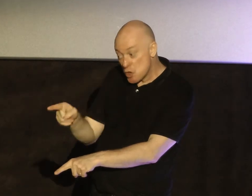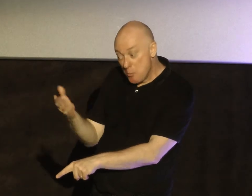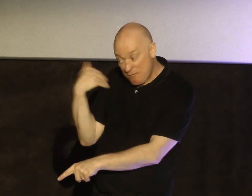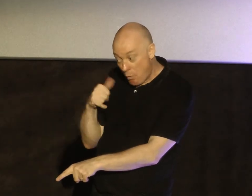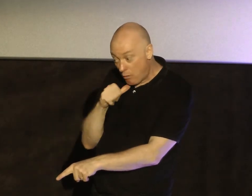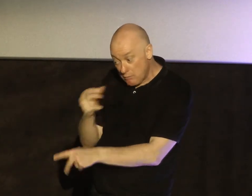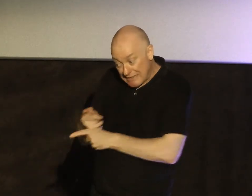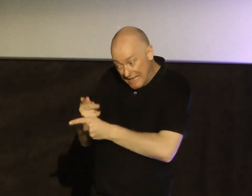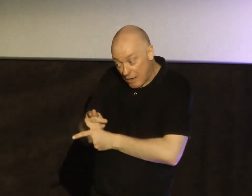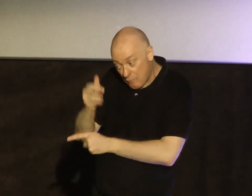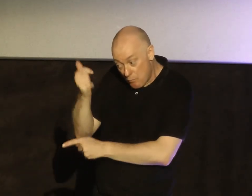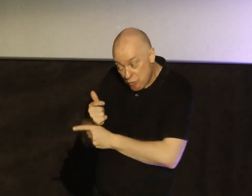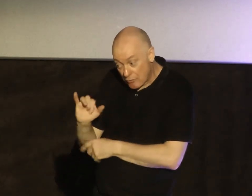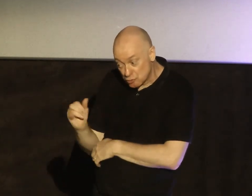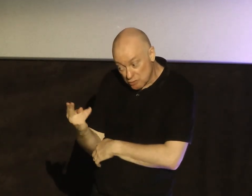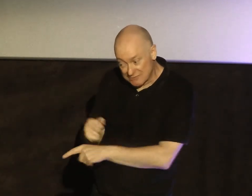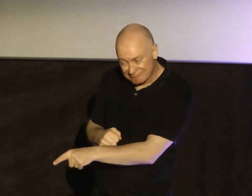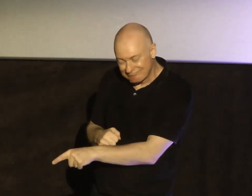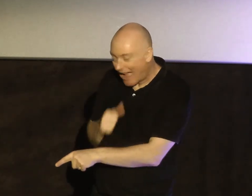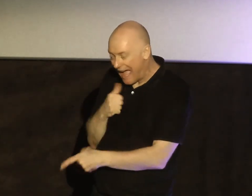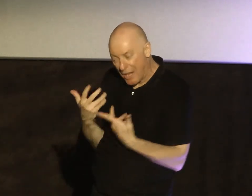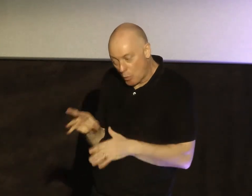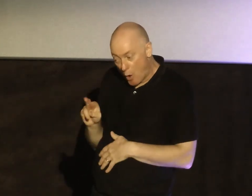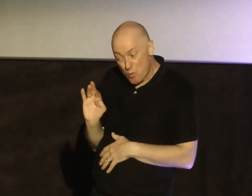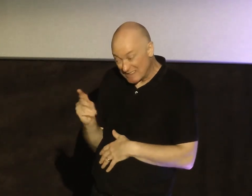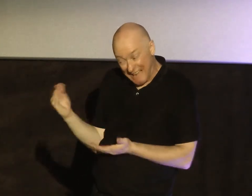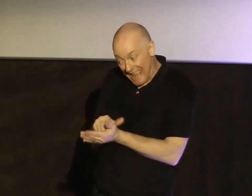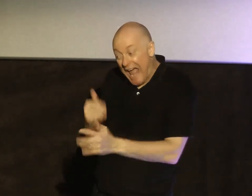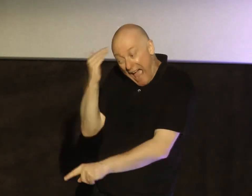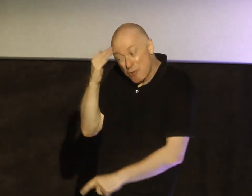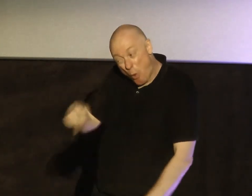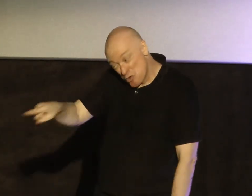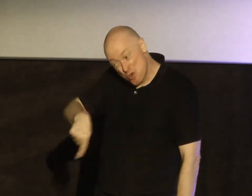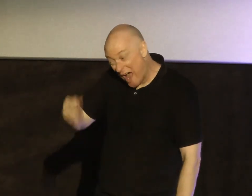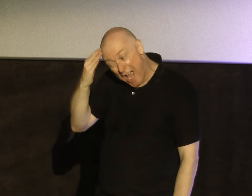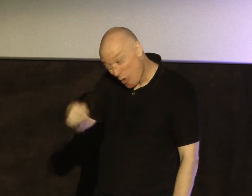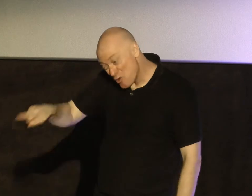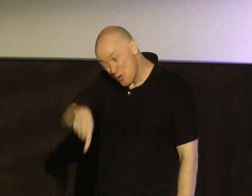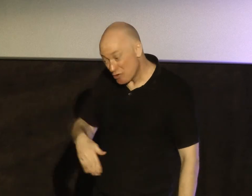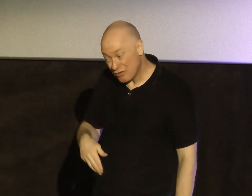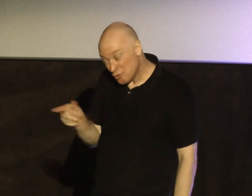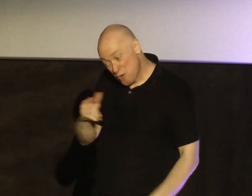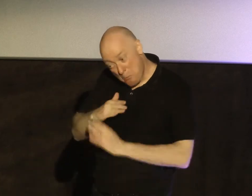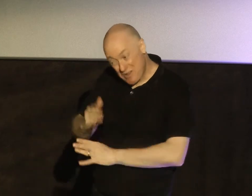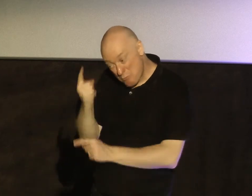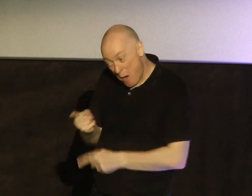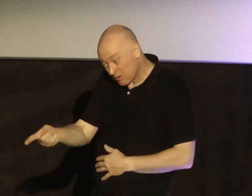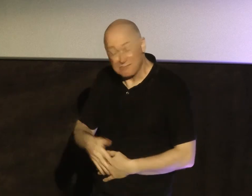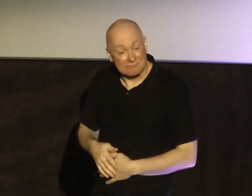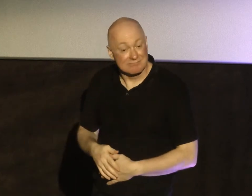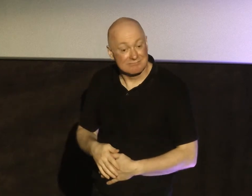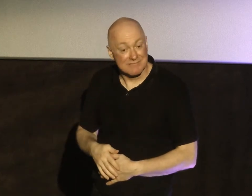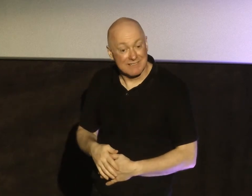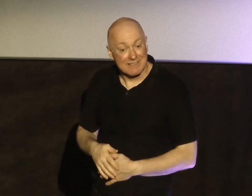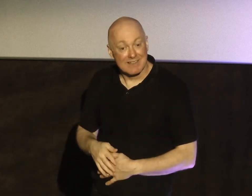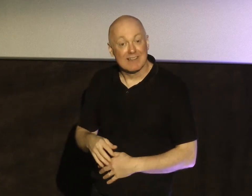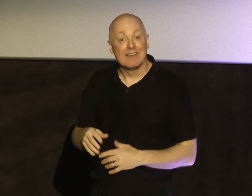Jacob doesn't want to take that risk again, and we'll see later on that this is what Joseph does when he's reunited with his brothers. So how